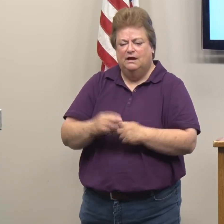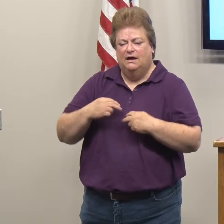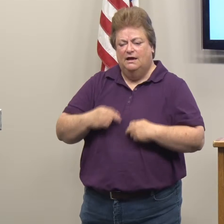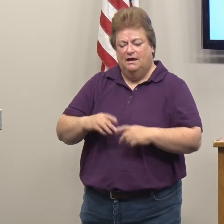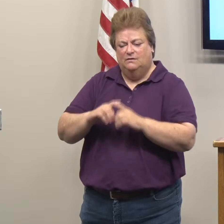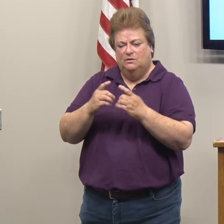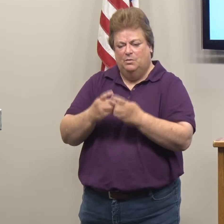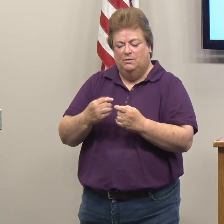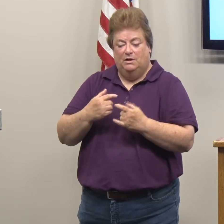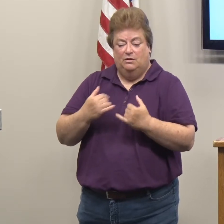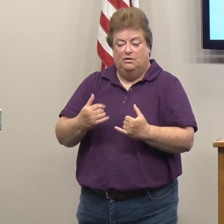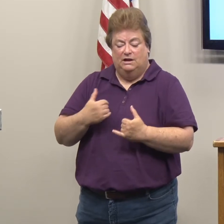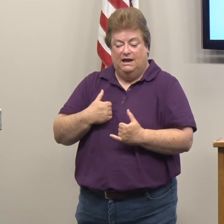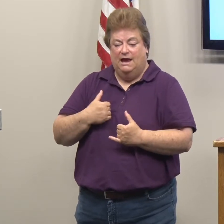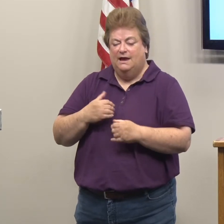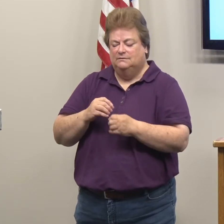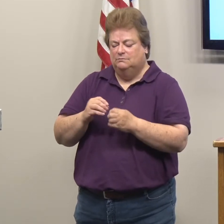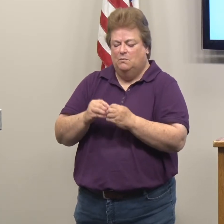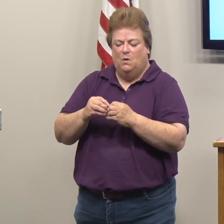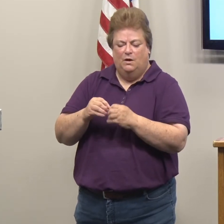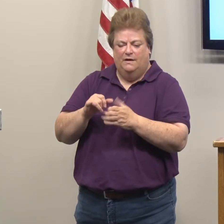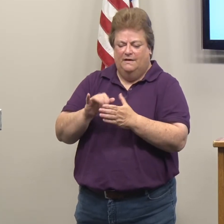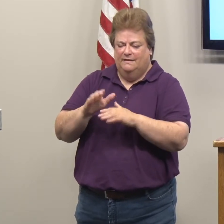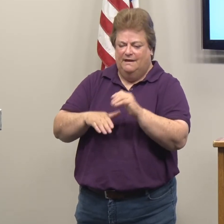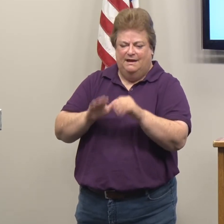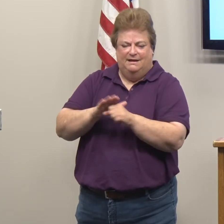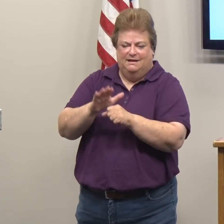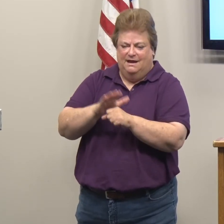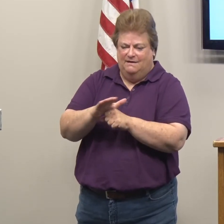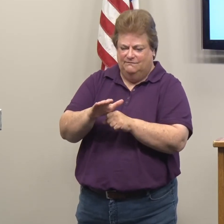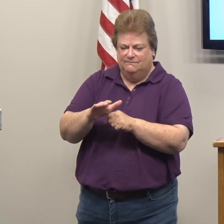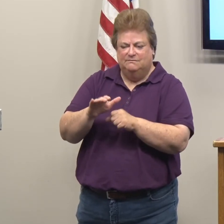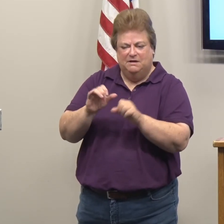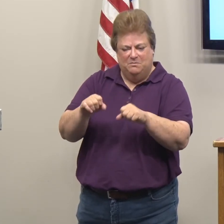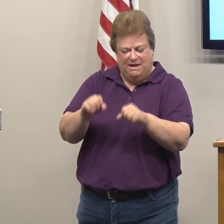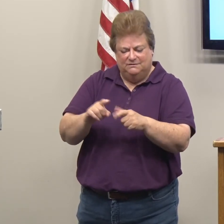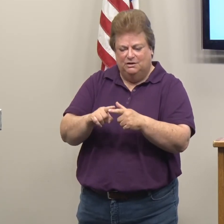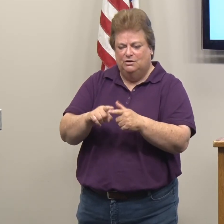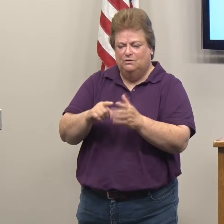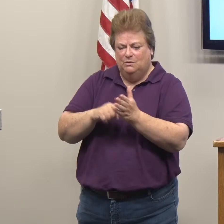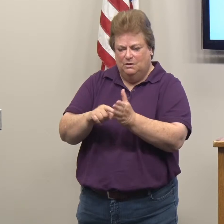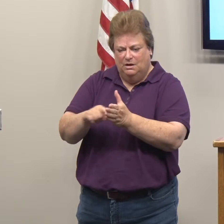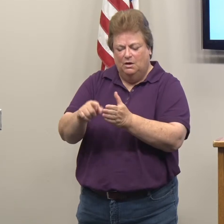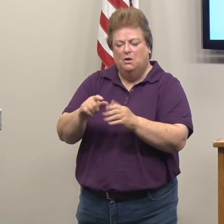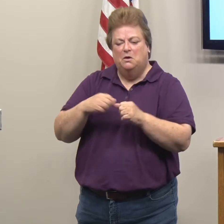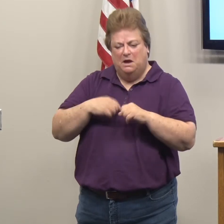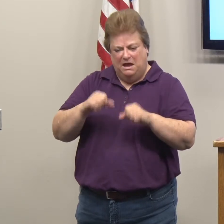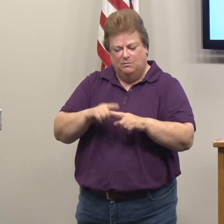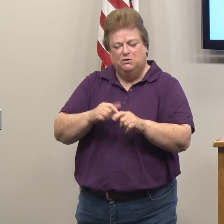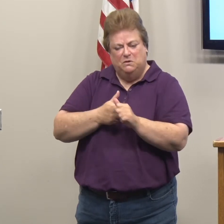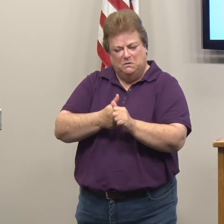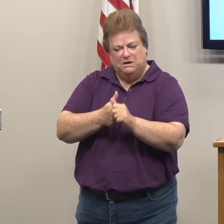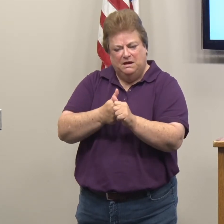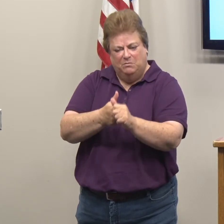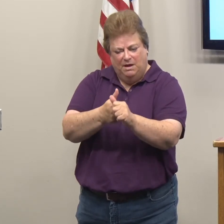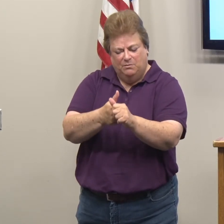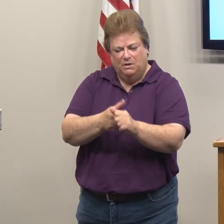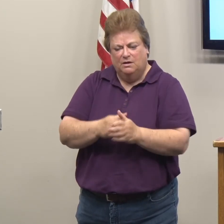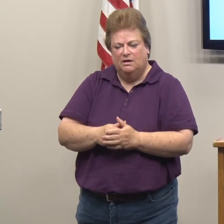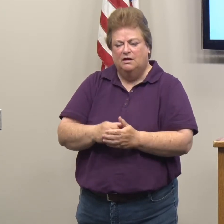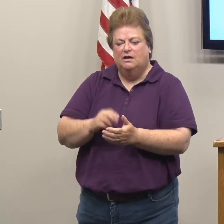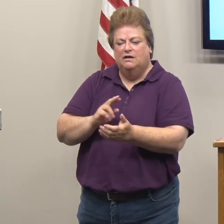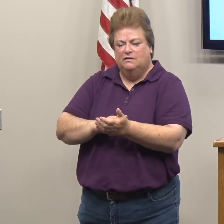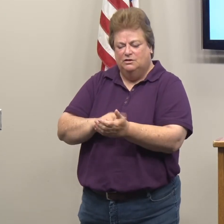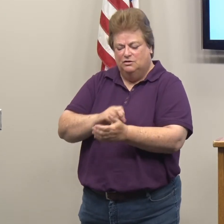currently has more than sufficient capacity, and we have been able to keep pace with demand. Nursing staff still